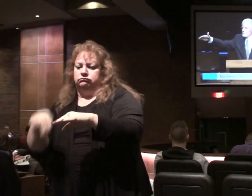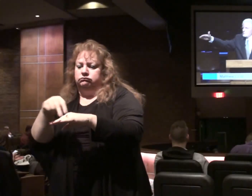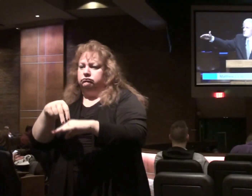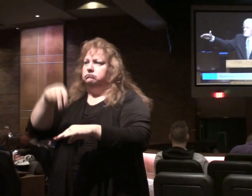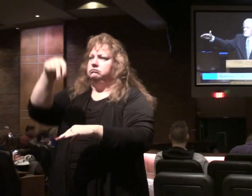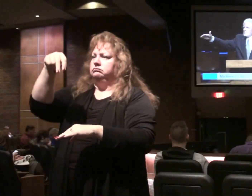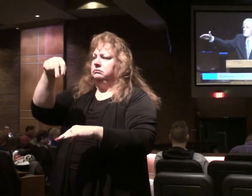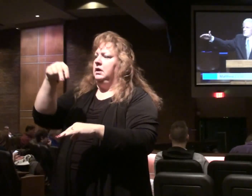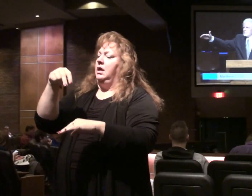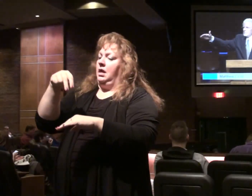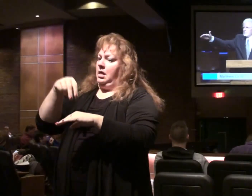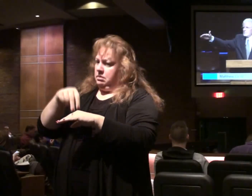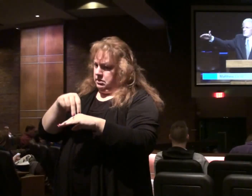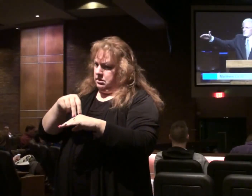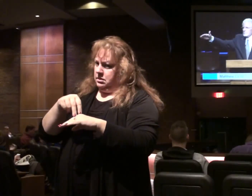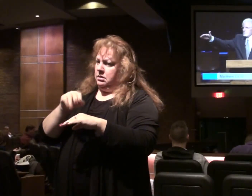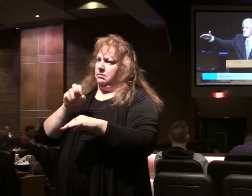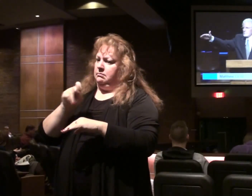instructing them,